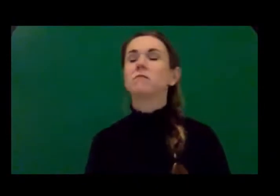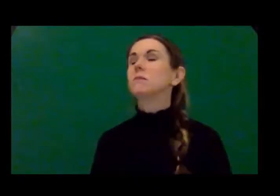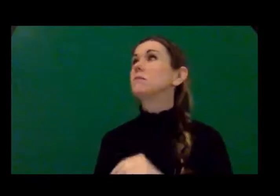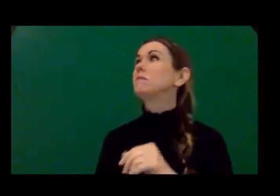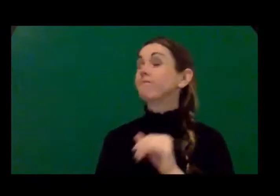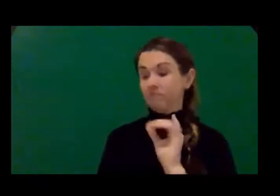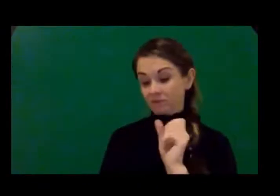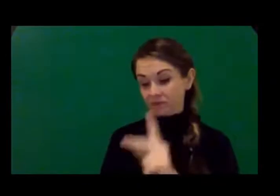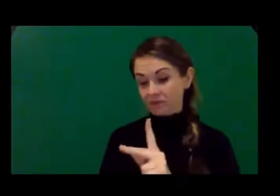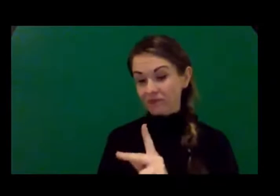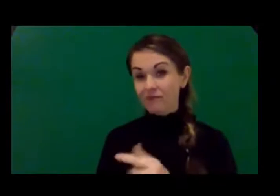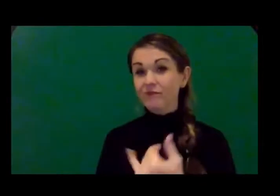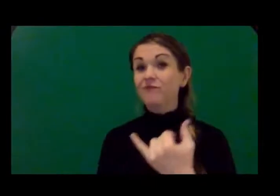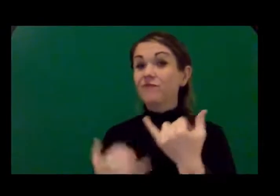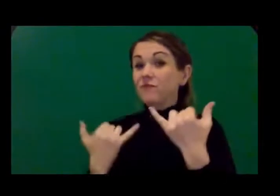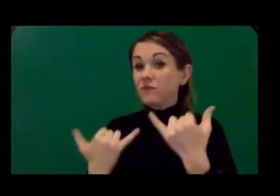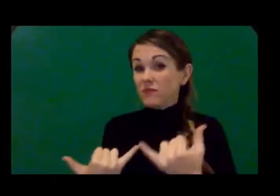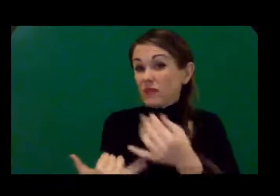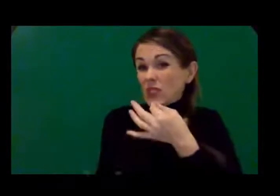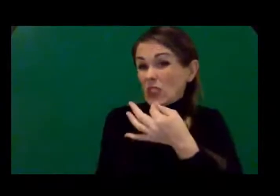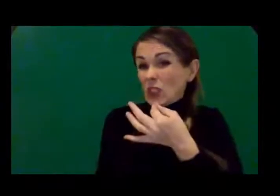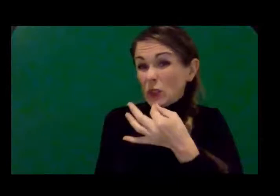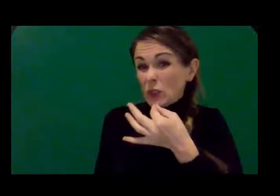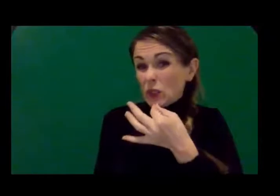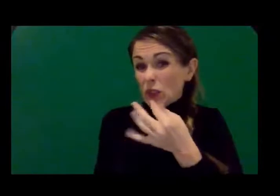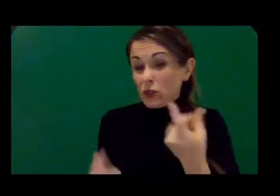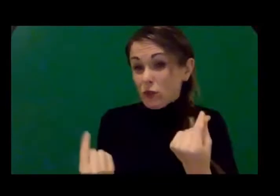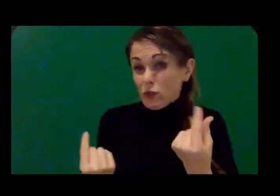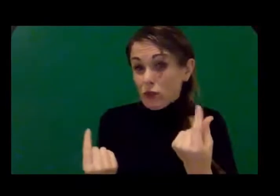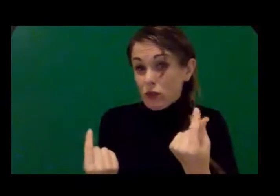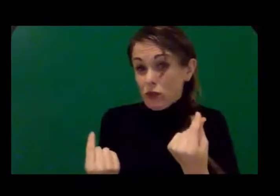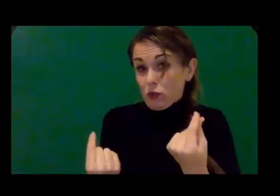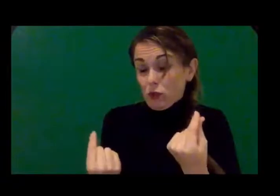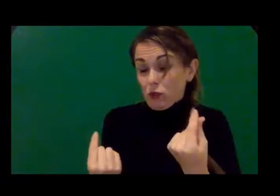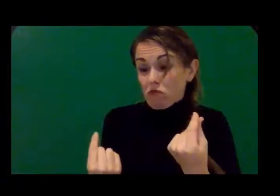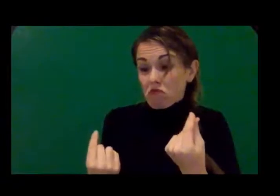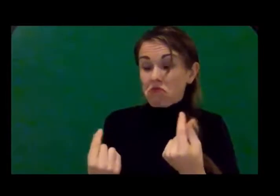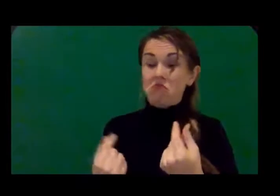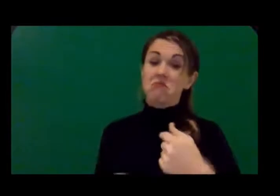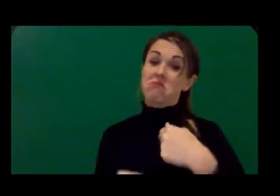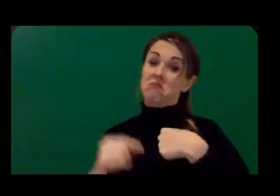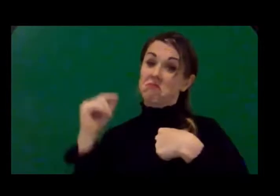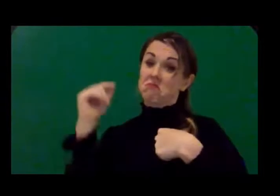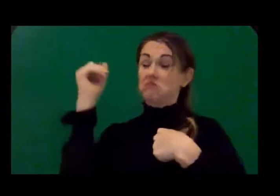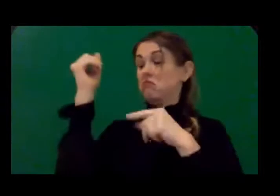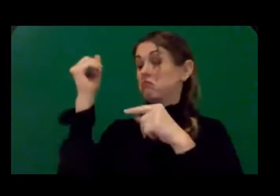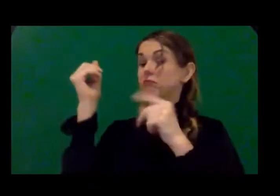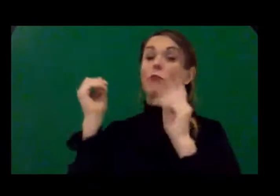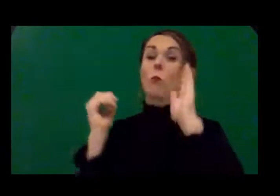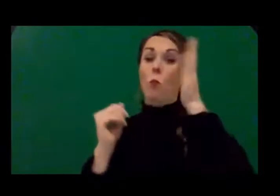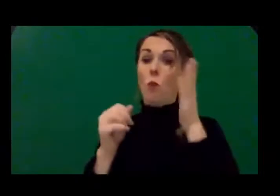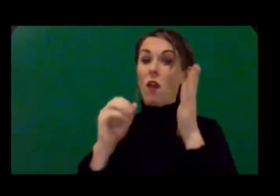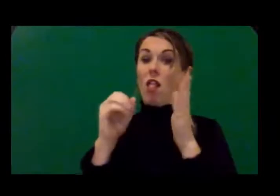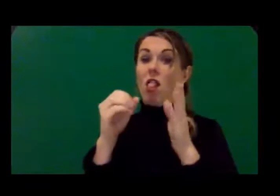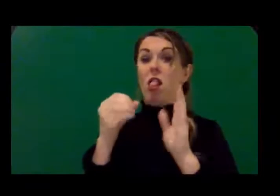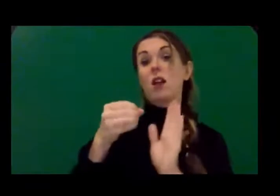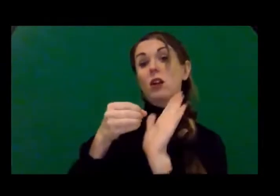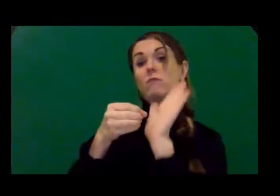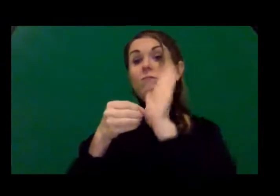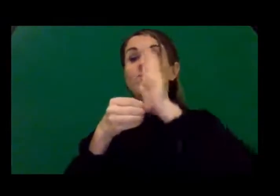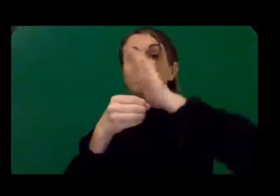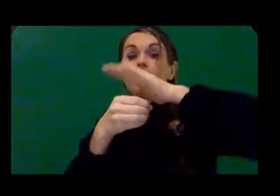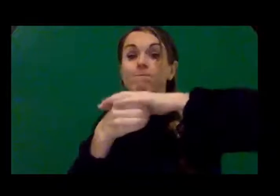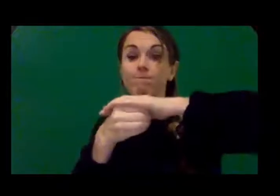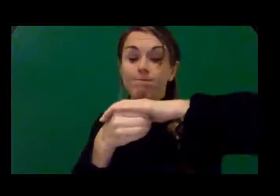Caterpillar says, okay, now soon I am going to have to cover my cocoon and complete